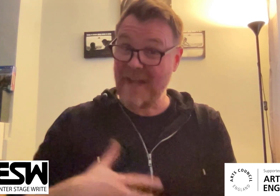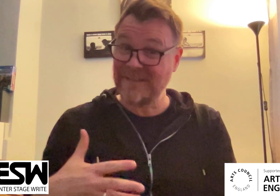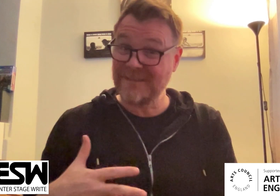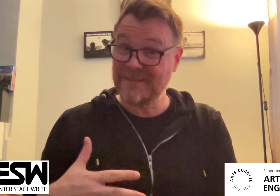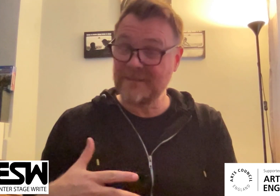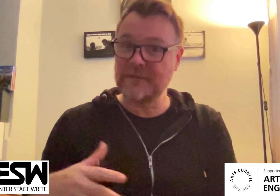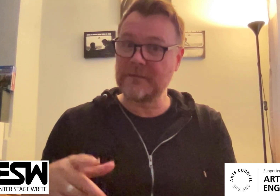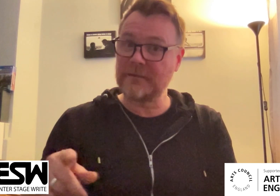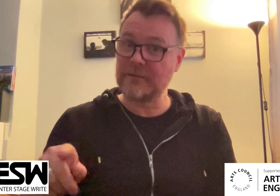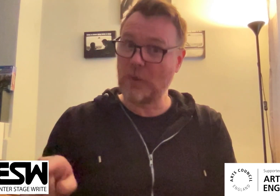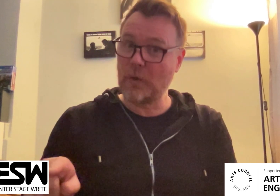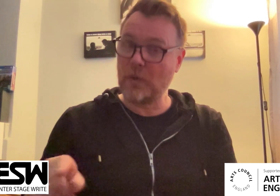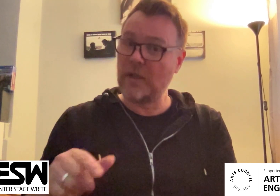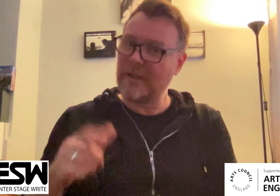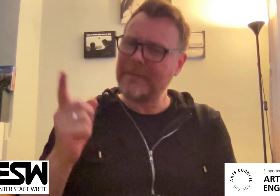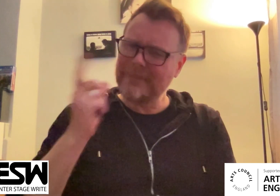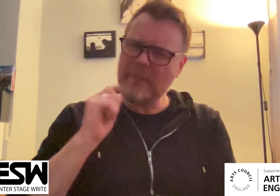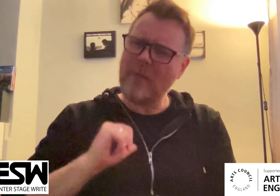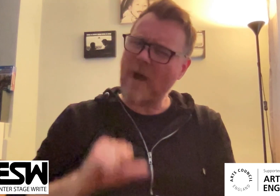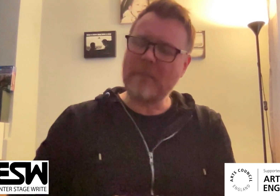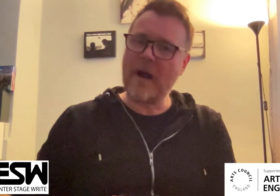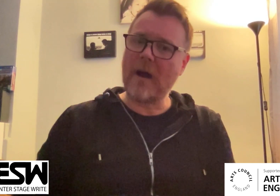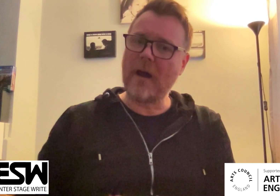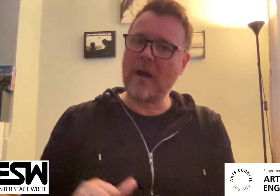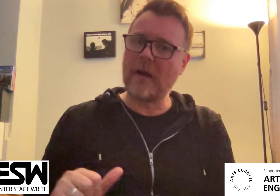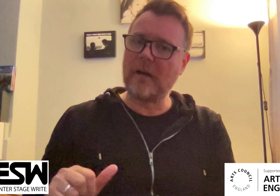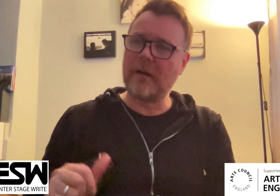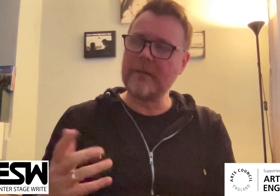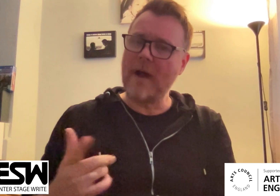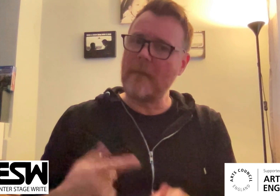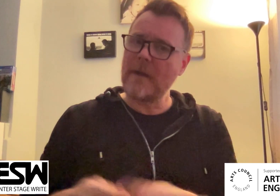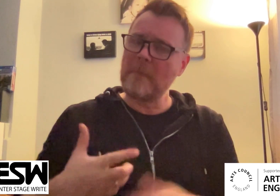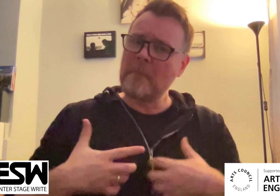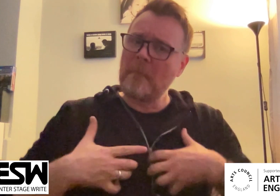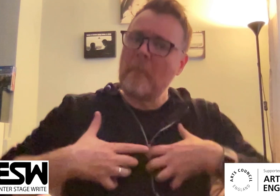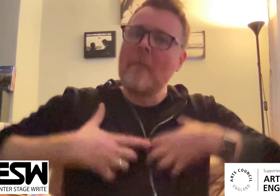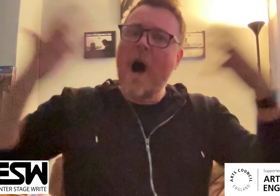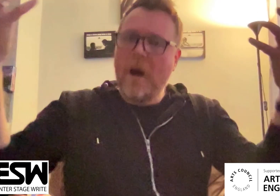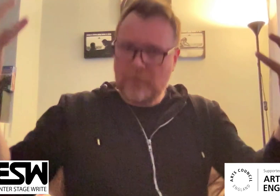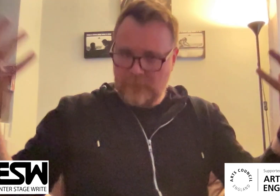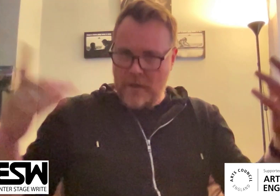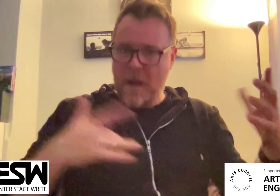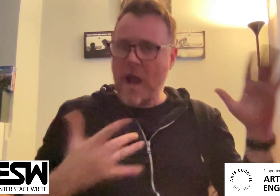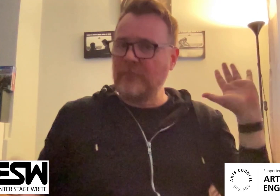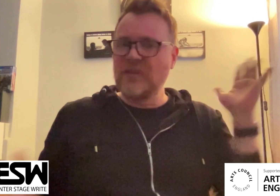Maybe she's pregnant. So now you have a simple farmer who's enraged. His life has been destroyed